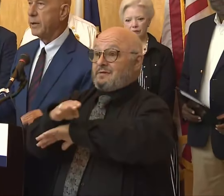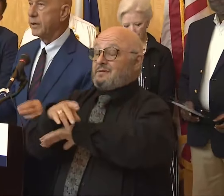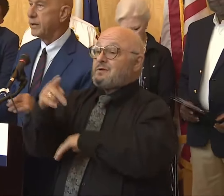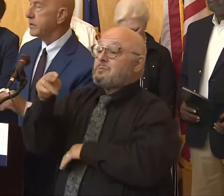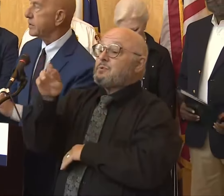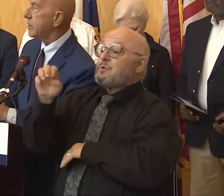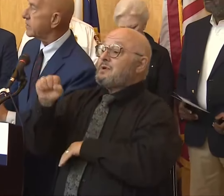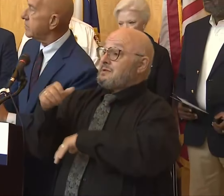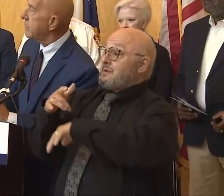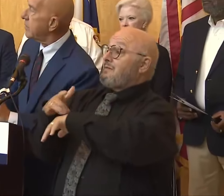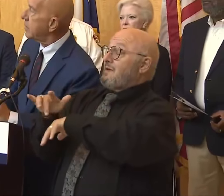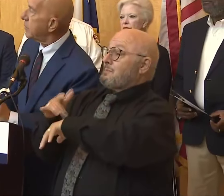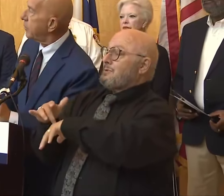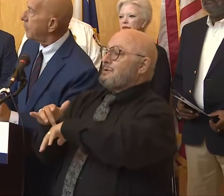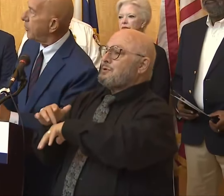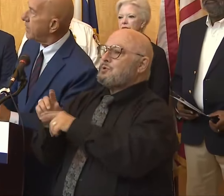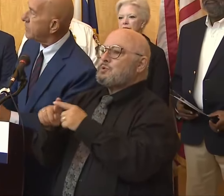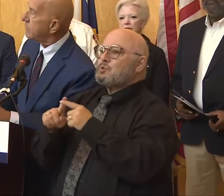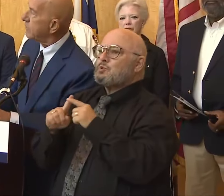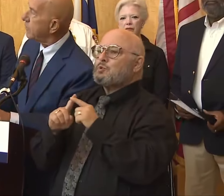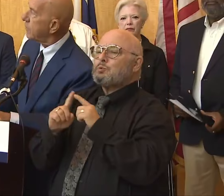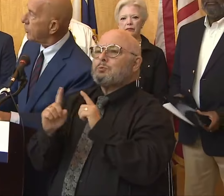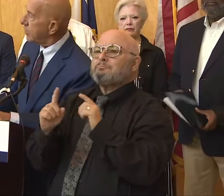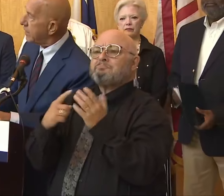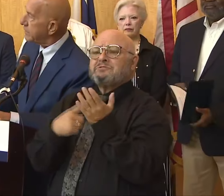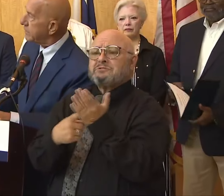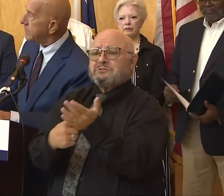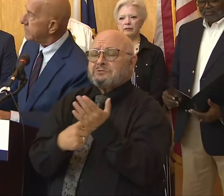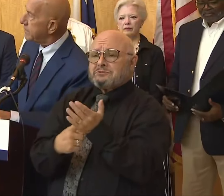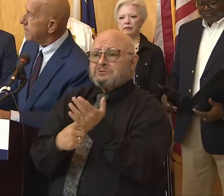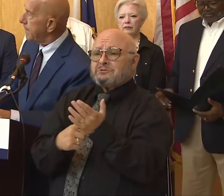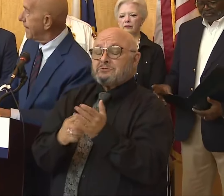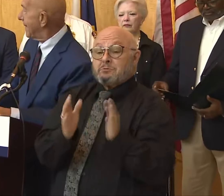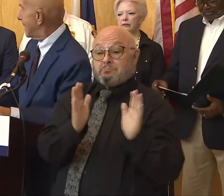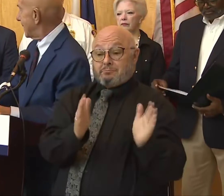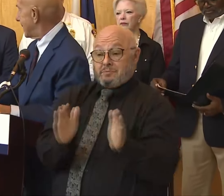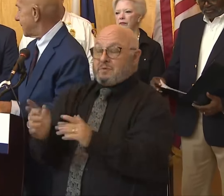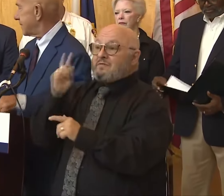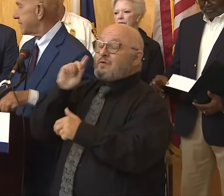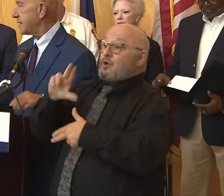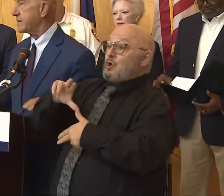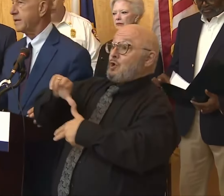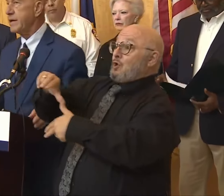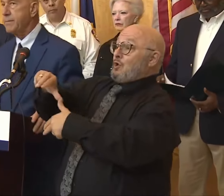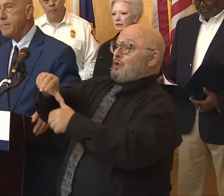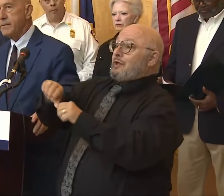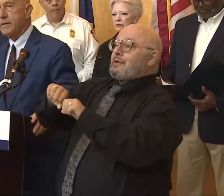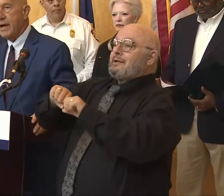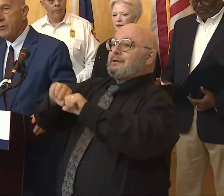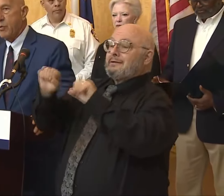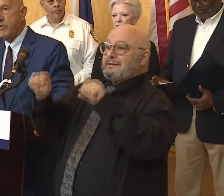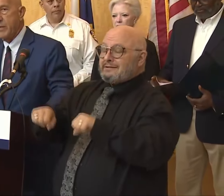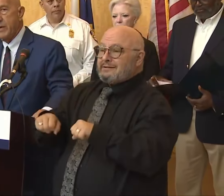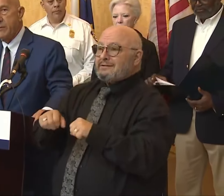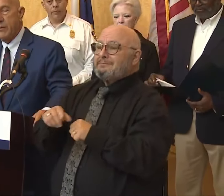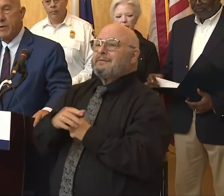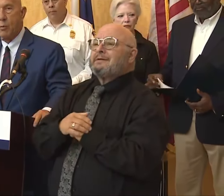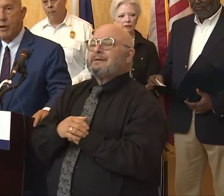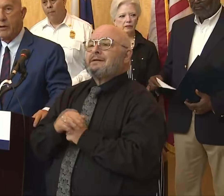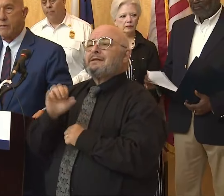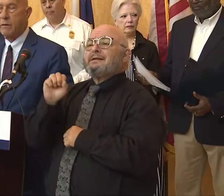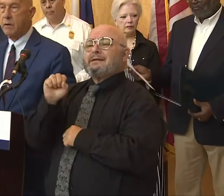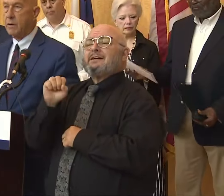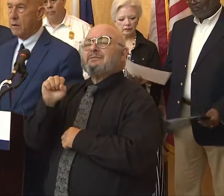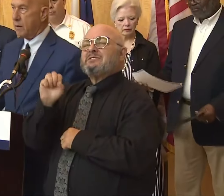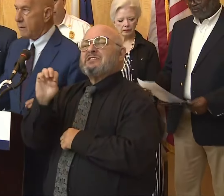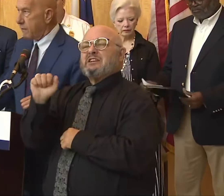excavate a building to discuss preparation for hurricane season. The city's team has gathered with me. We've been